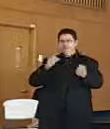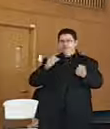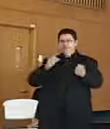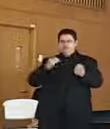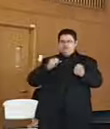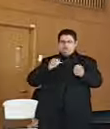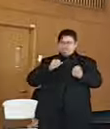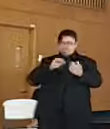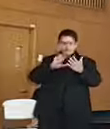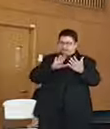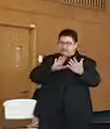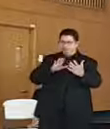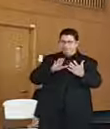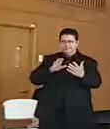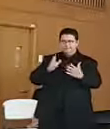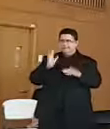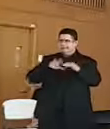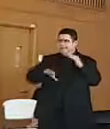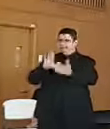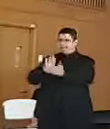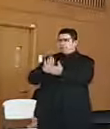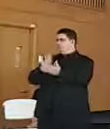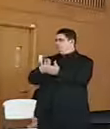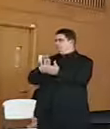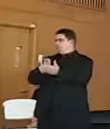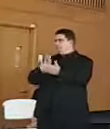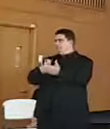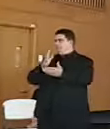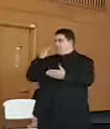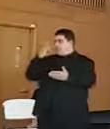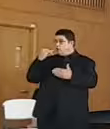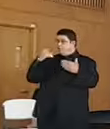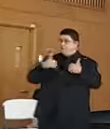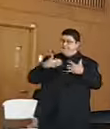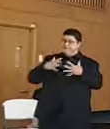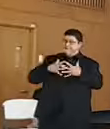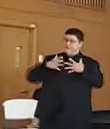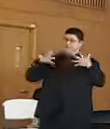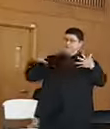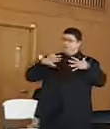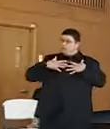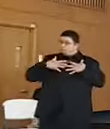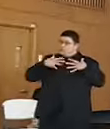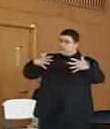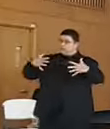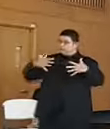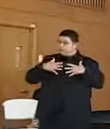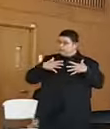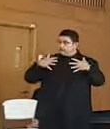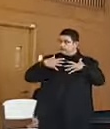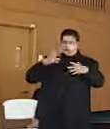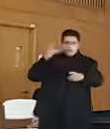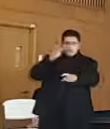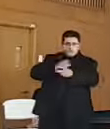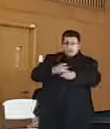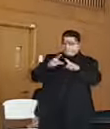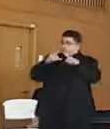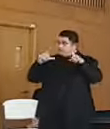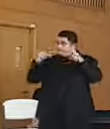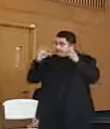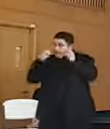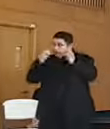It's tougher than really a school setting situation because you have heavy breathing and it's hard to breathe wearing a mask. You have an object that